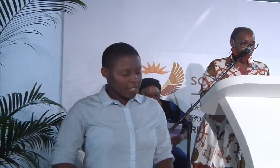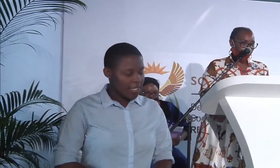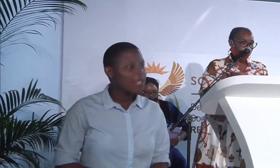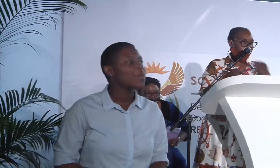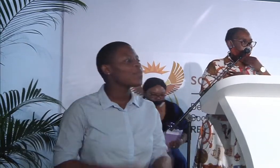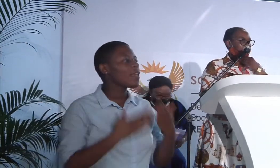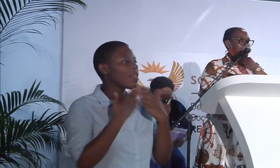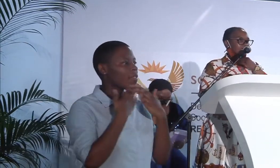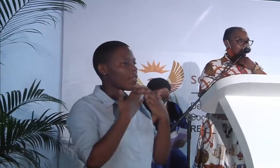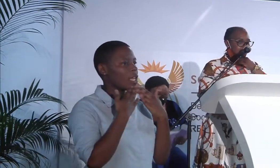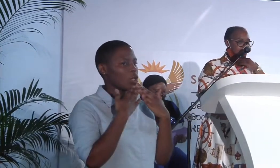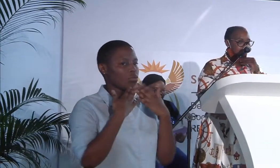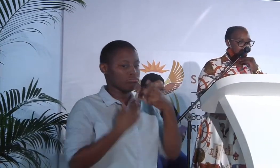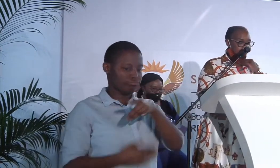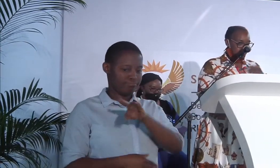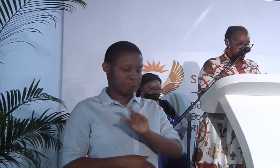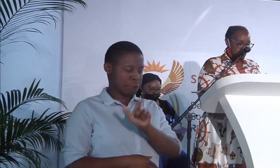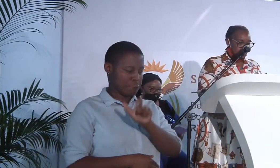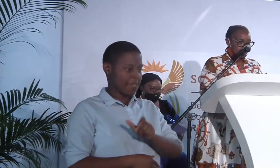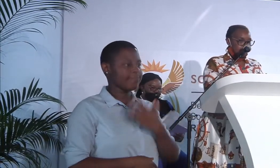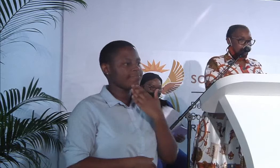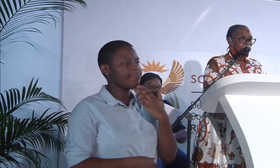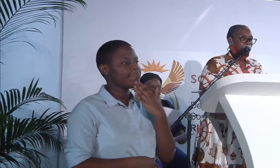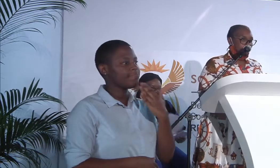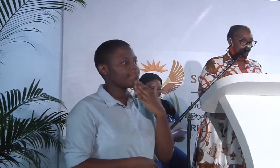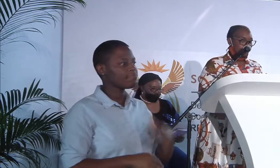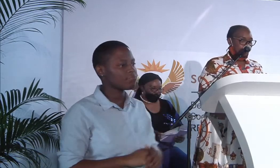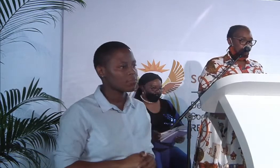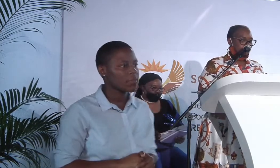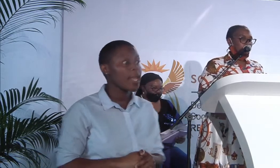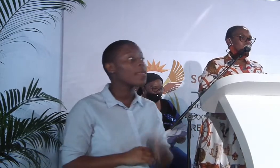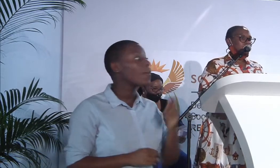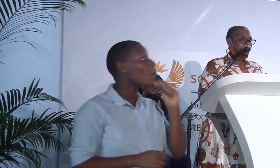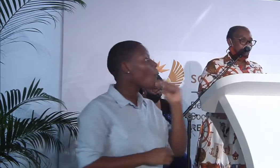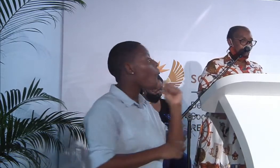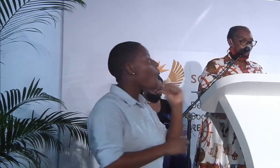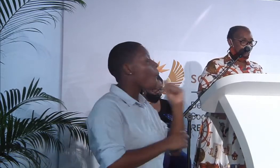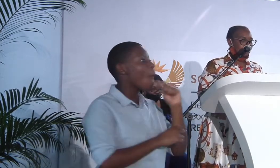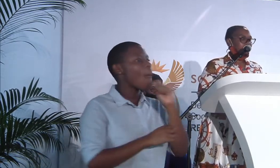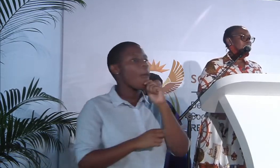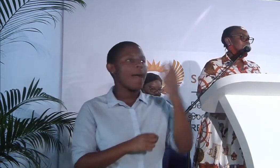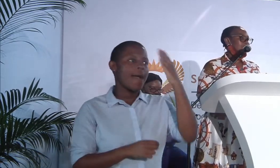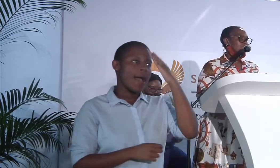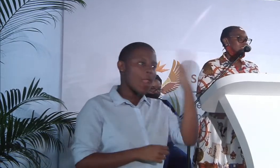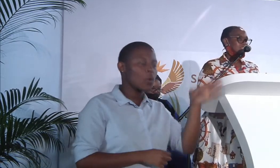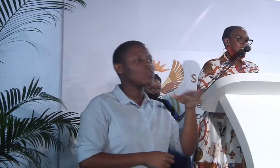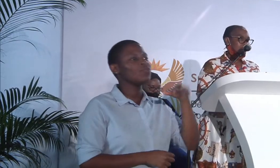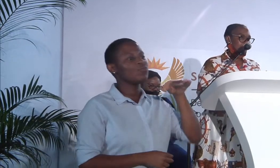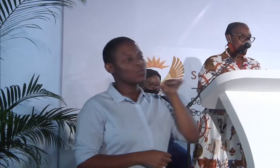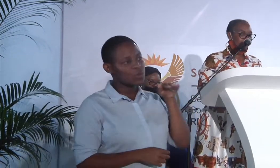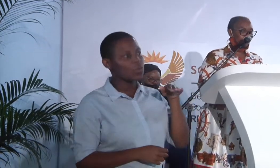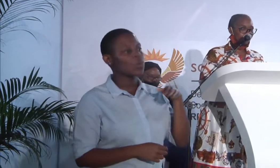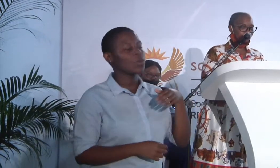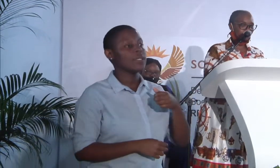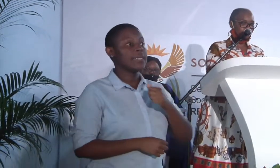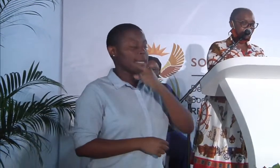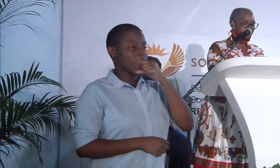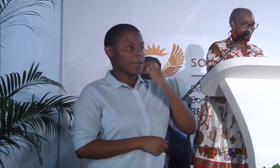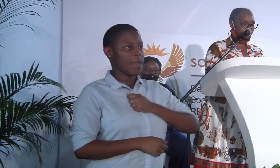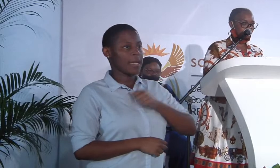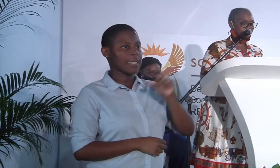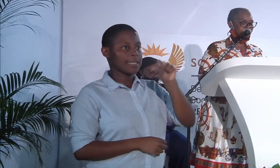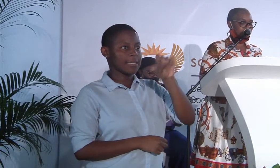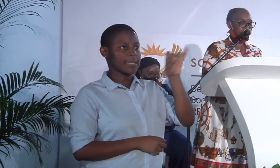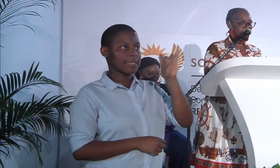Thank you, Program Director. And good morning, Sanbonani. My name is Siza Mahangwe from